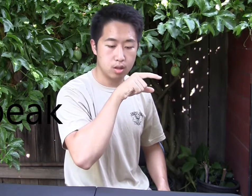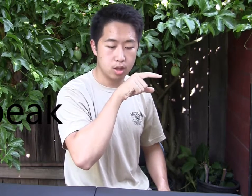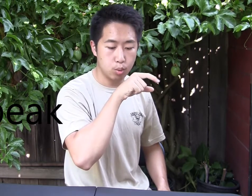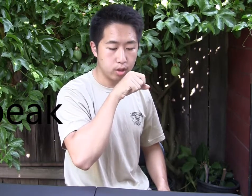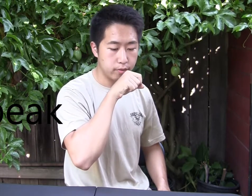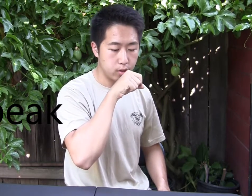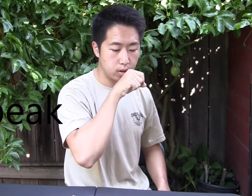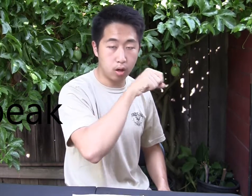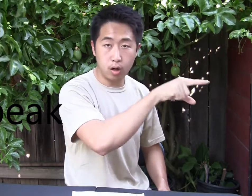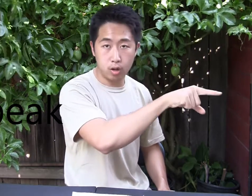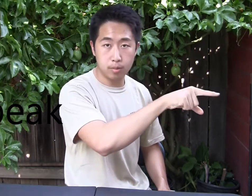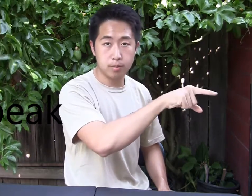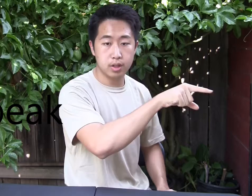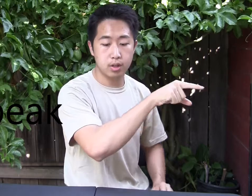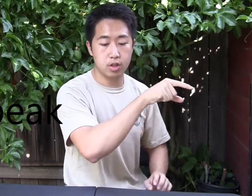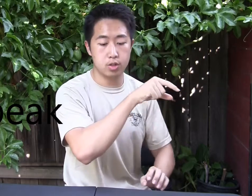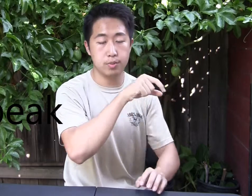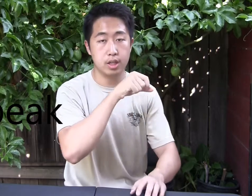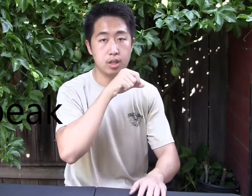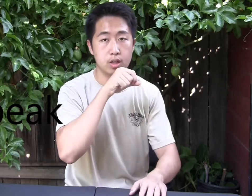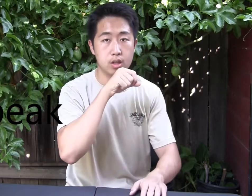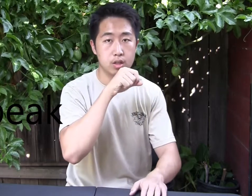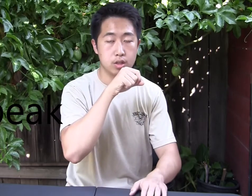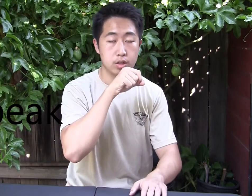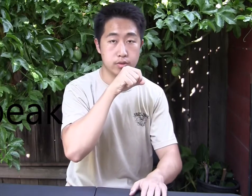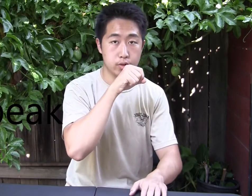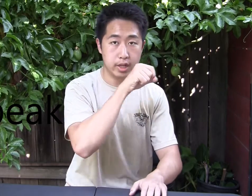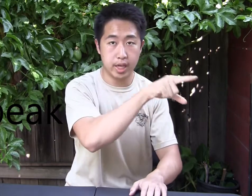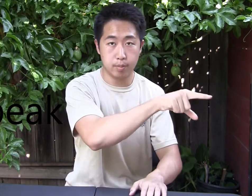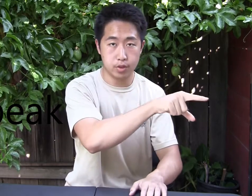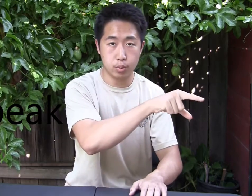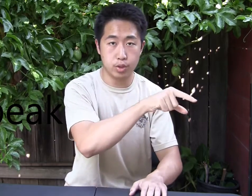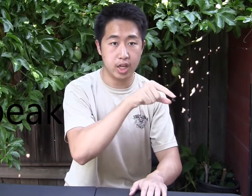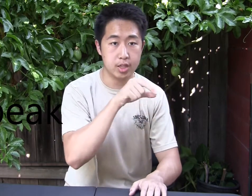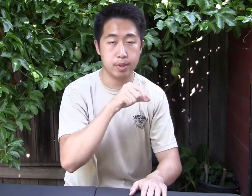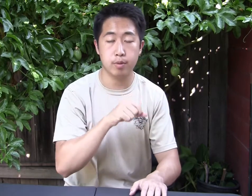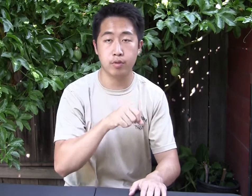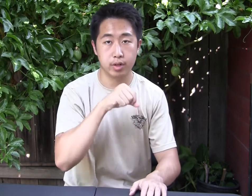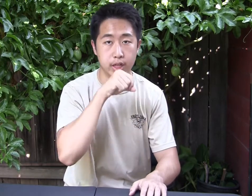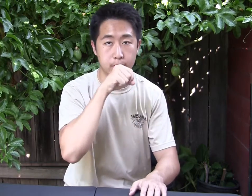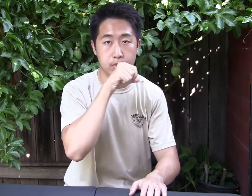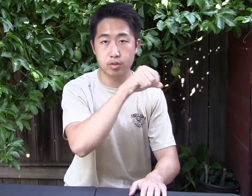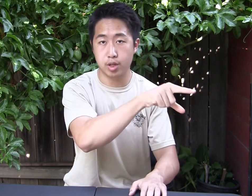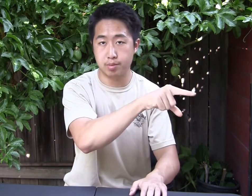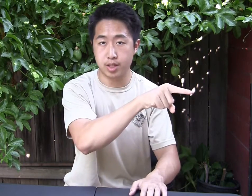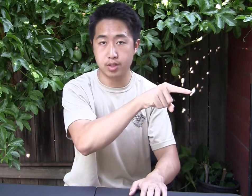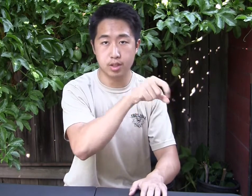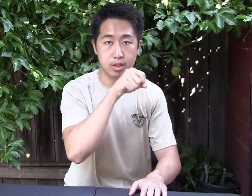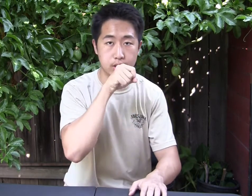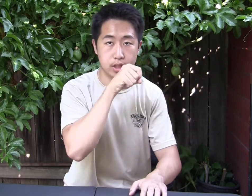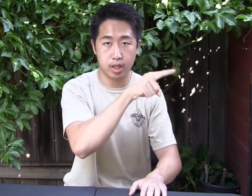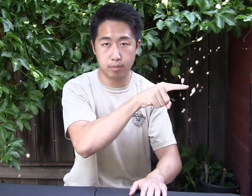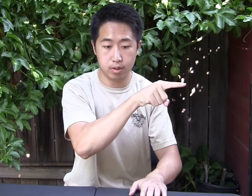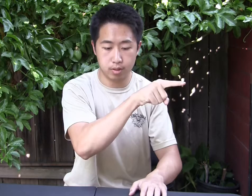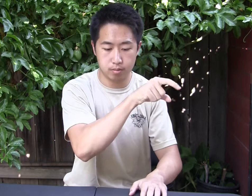The word for a call can also be used for name. So when you ask people for your name, this represents name.